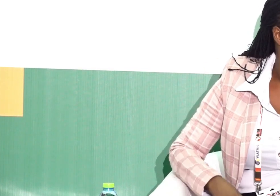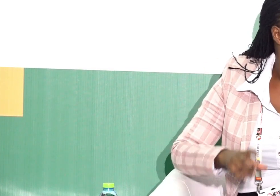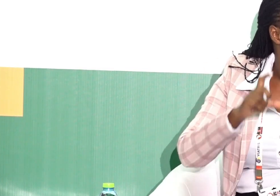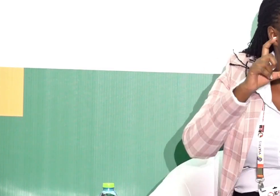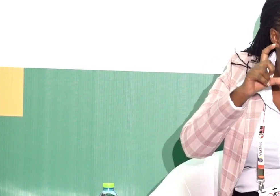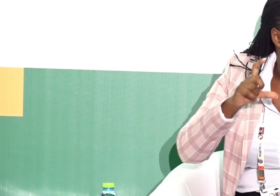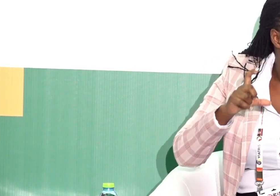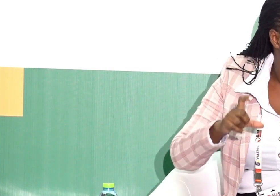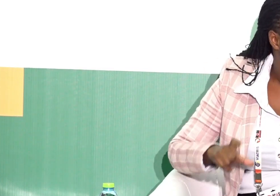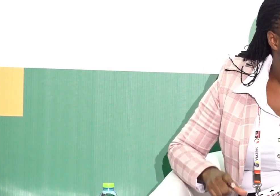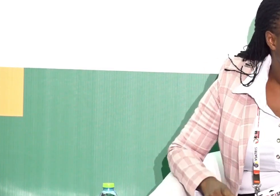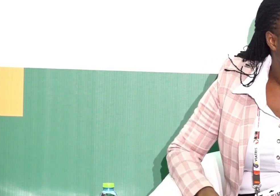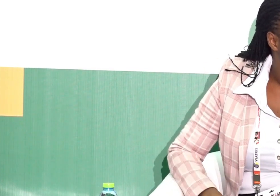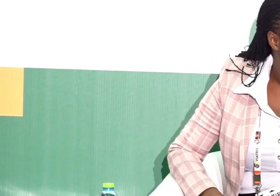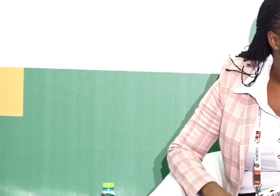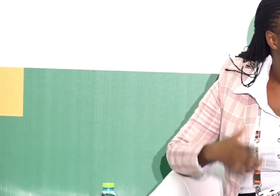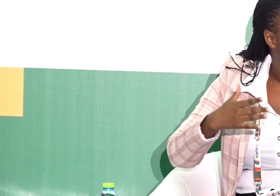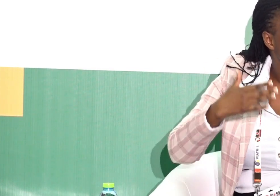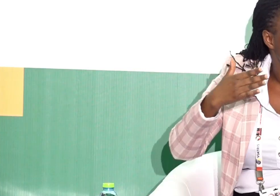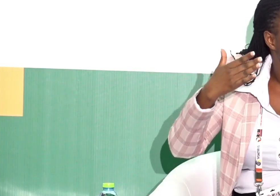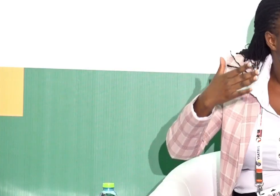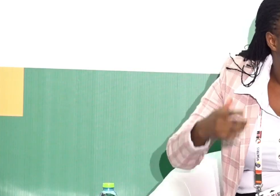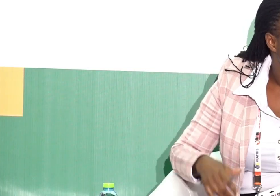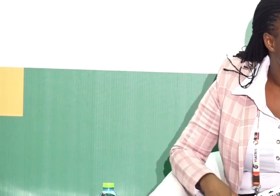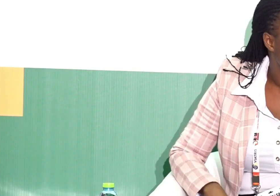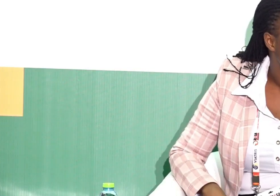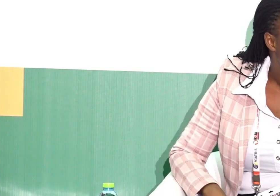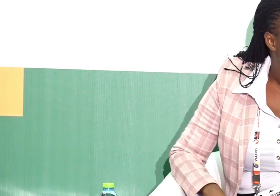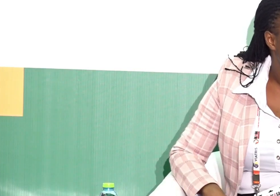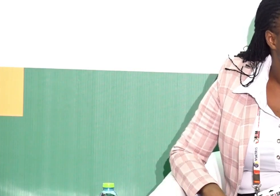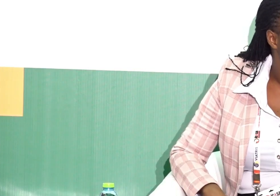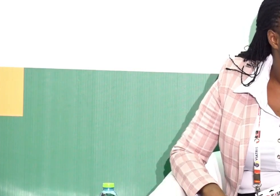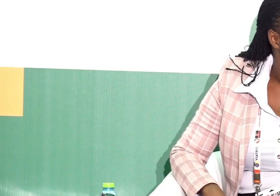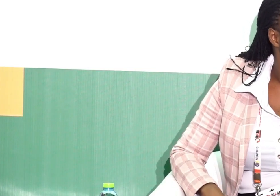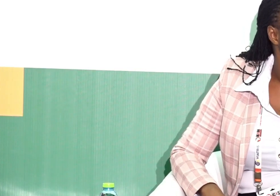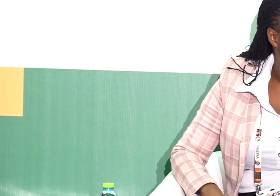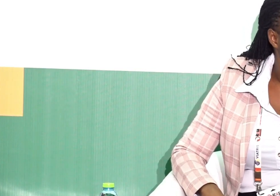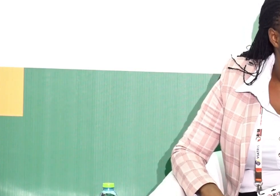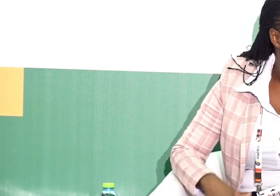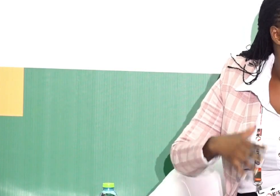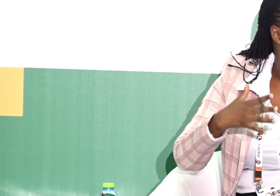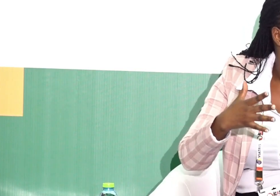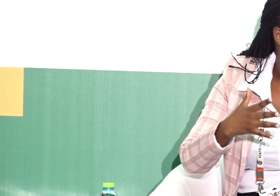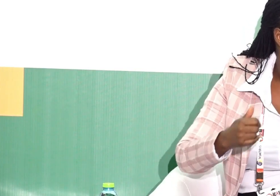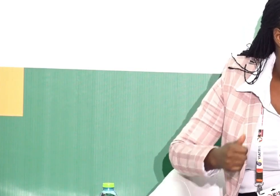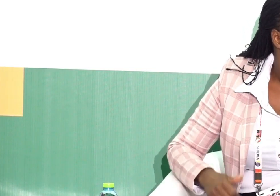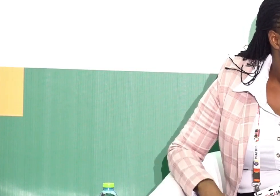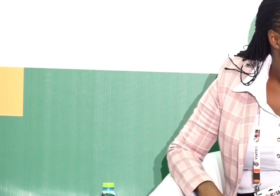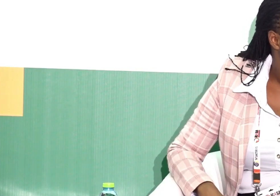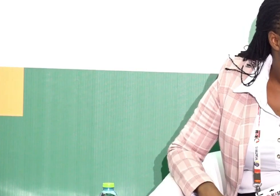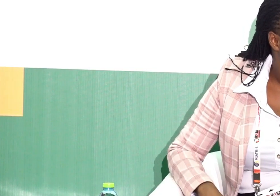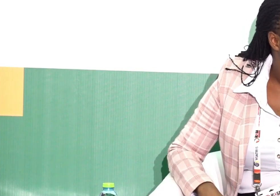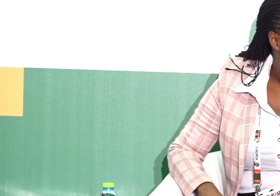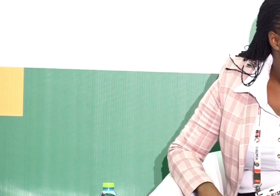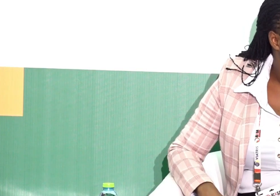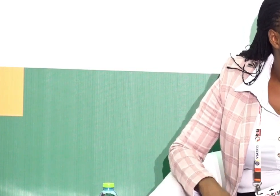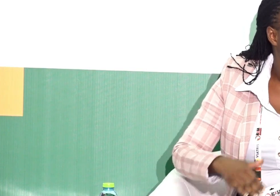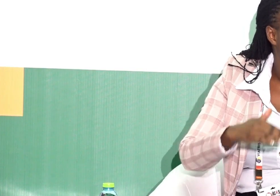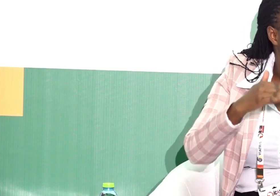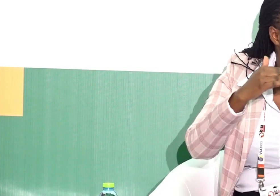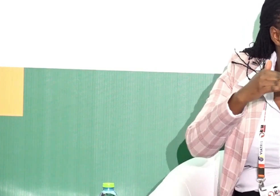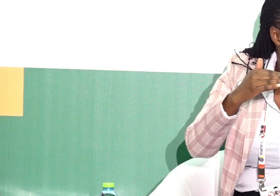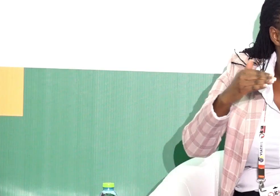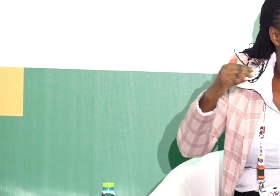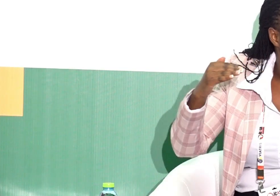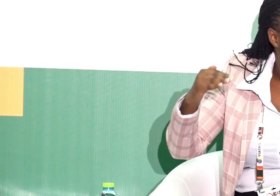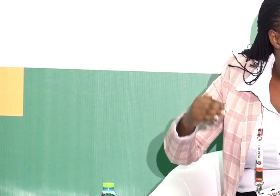So it's an area, like I said, the post-treatment follow-up was not receiving the focus like